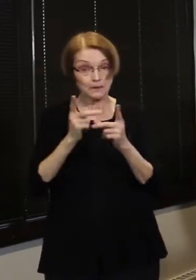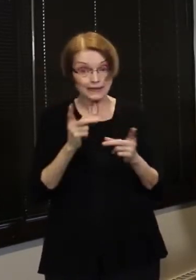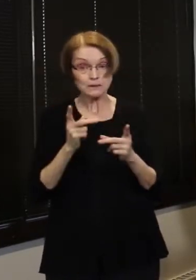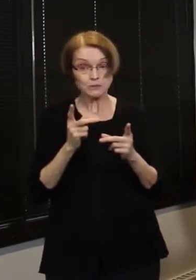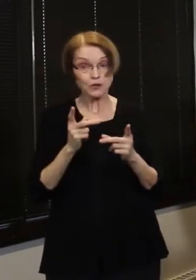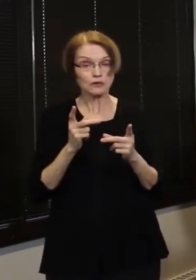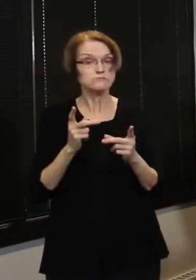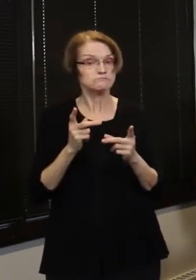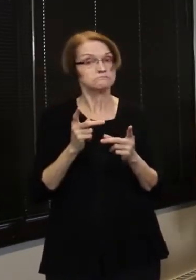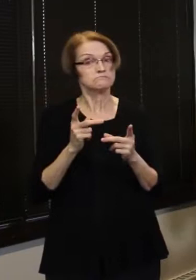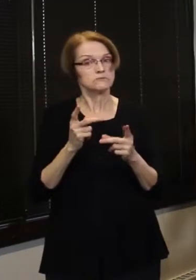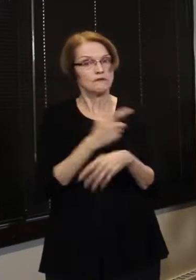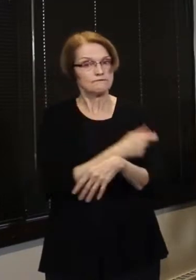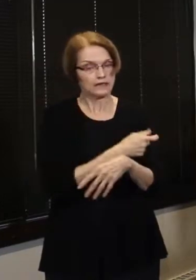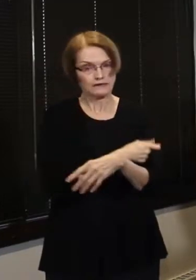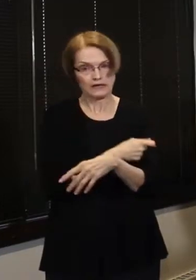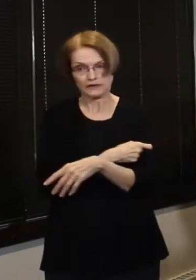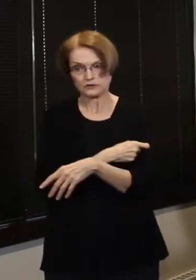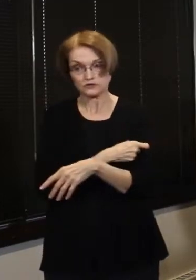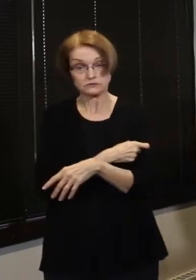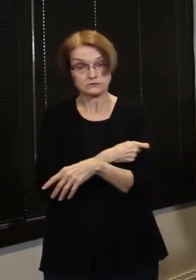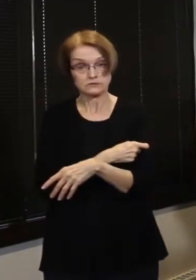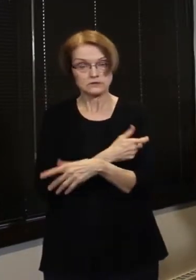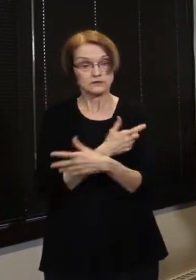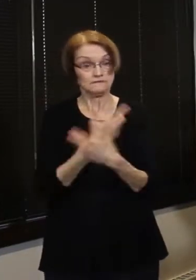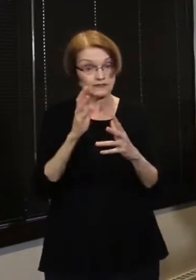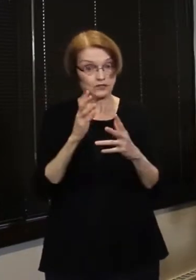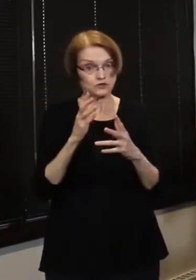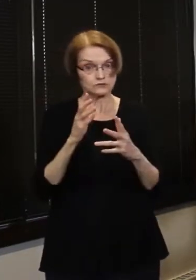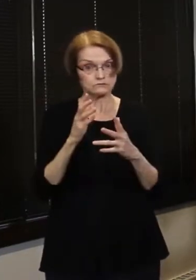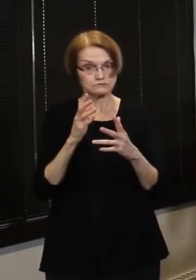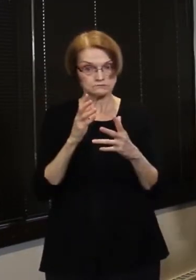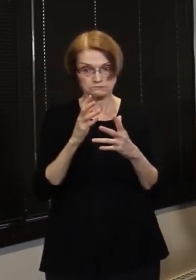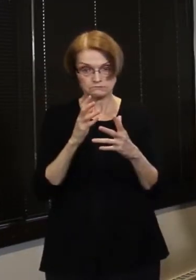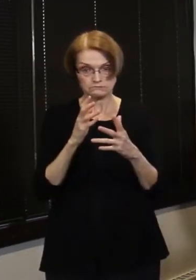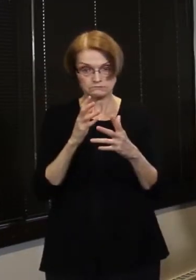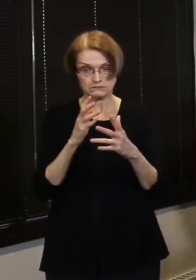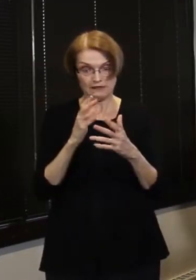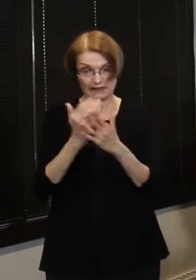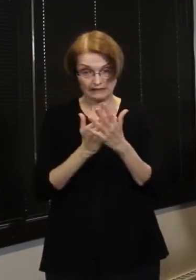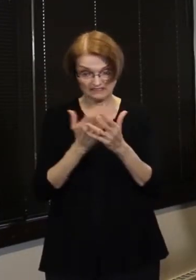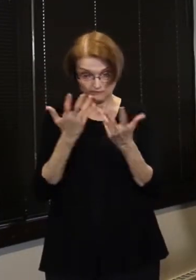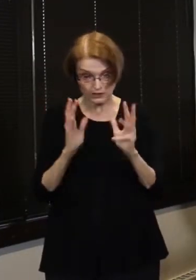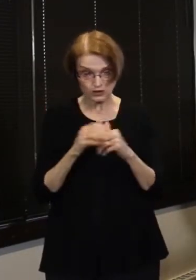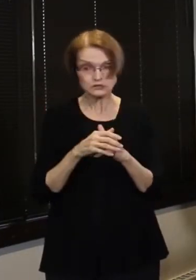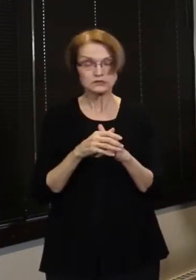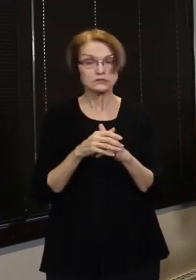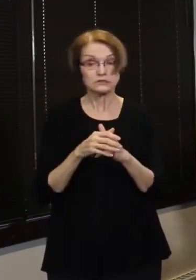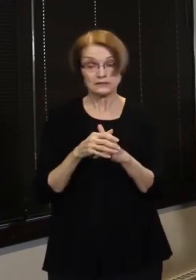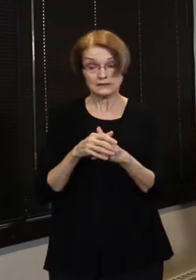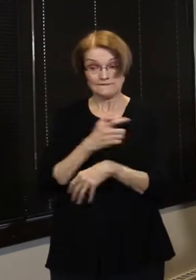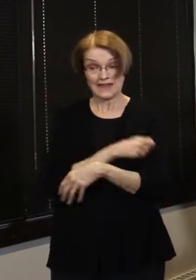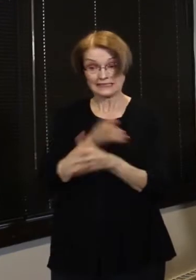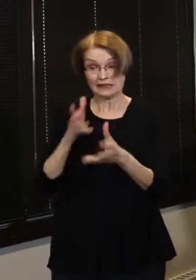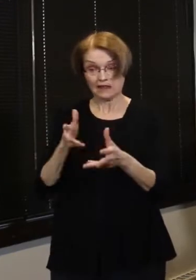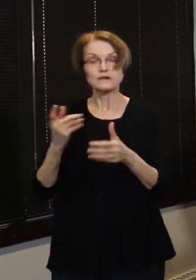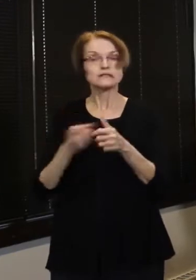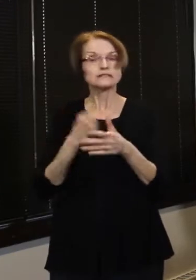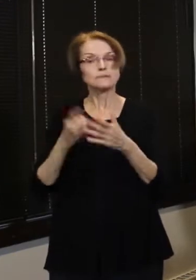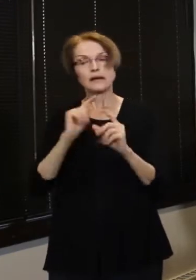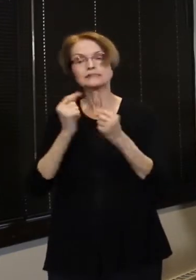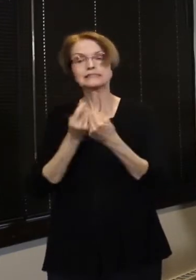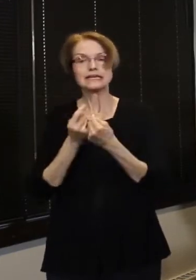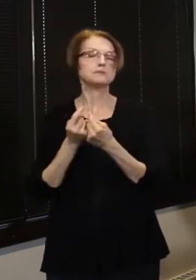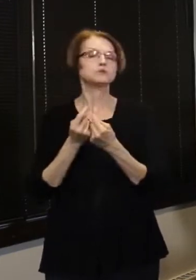get vaccinated, and we have leftover vaccine, then sometimes our teams will go around the hospital and